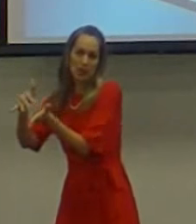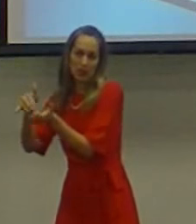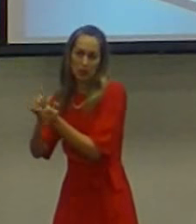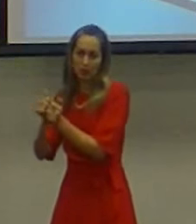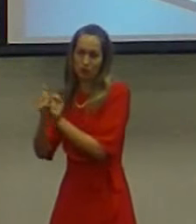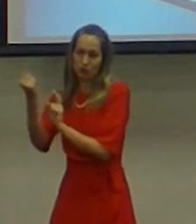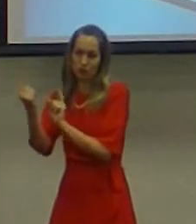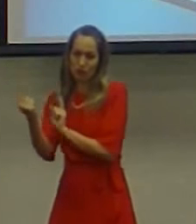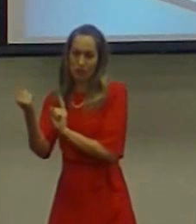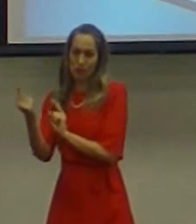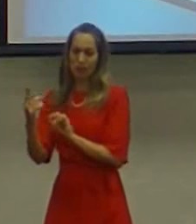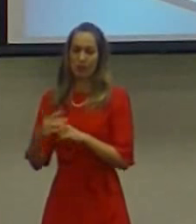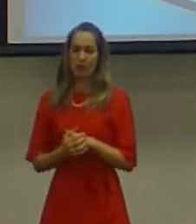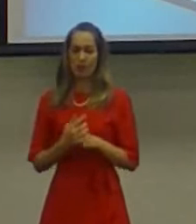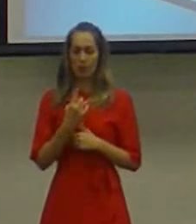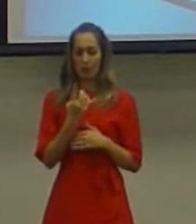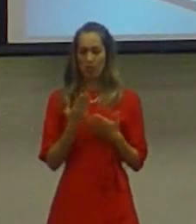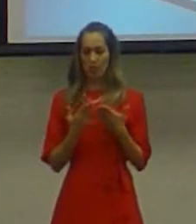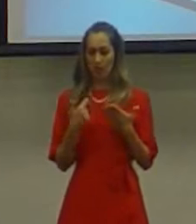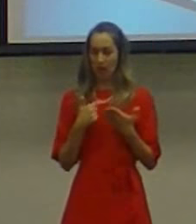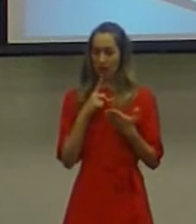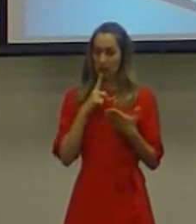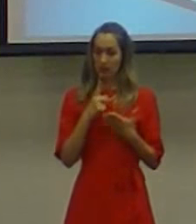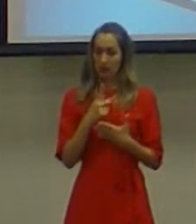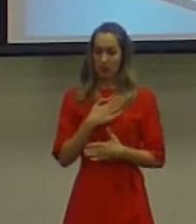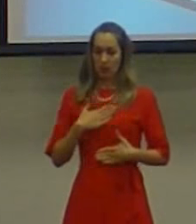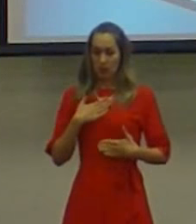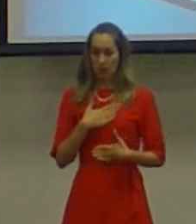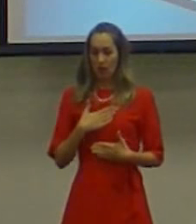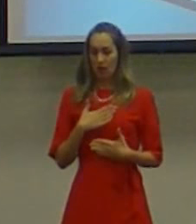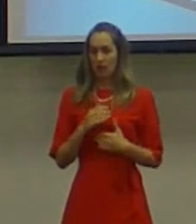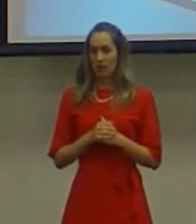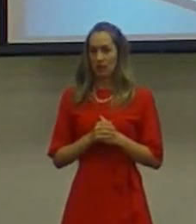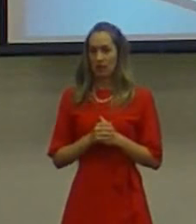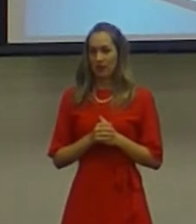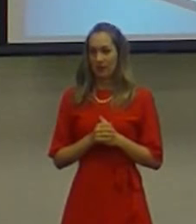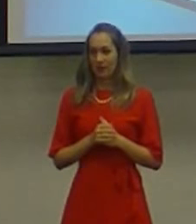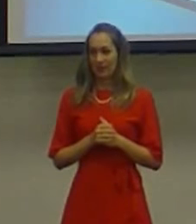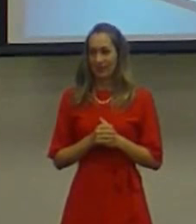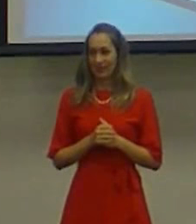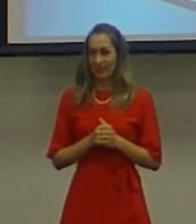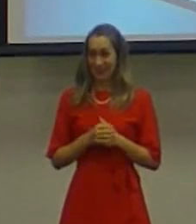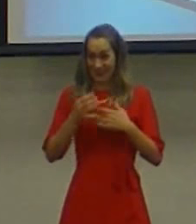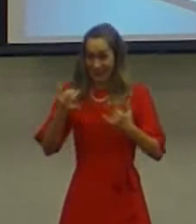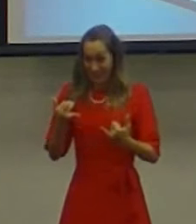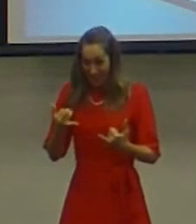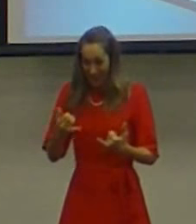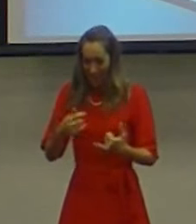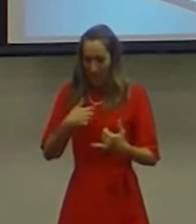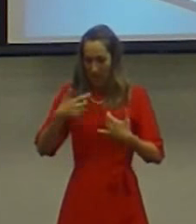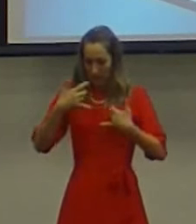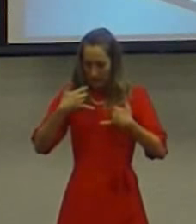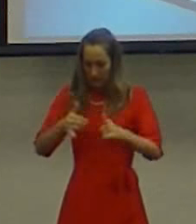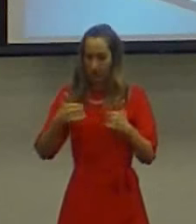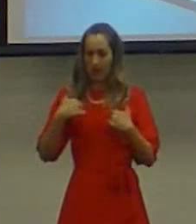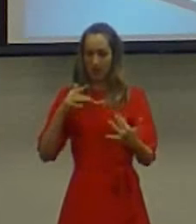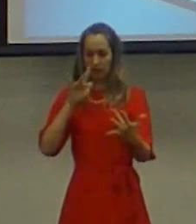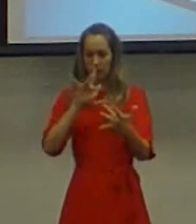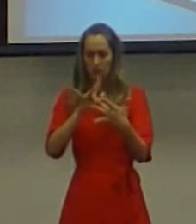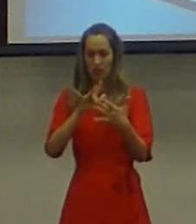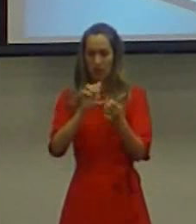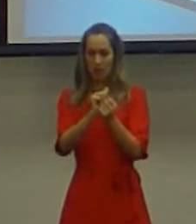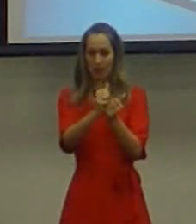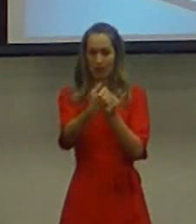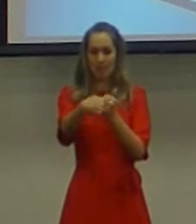of the things that I really appreciate too is the fact that even to this day I'm still talking with the brothers and sisters in Belize